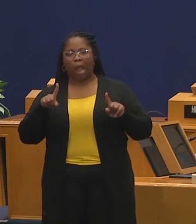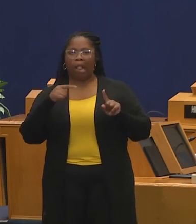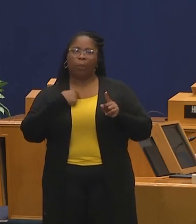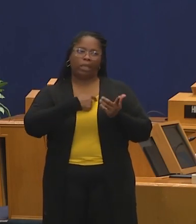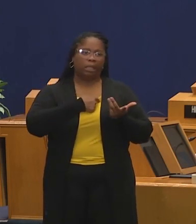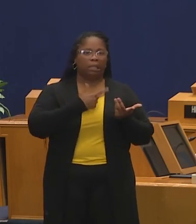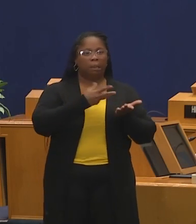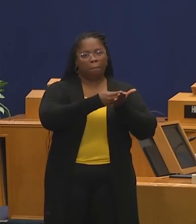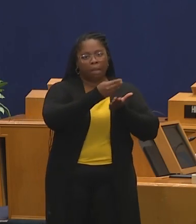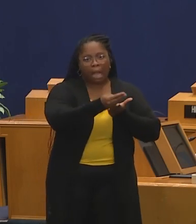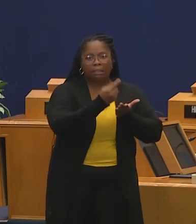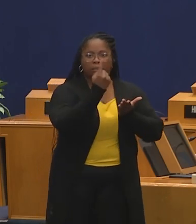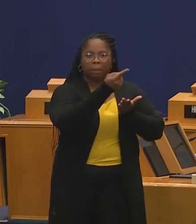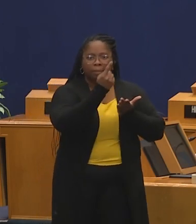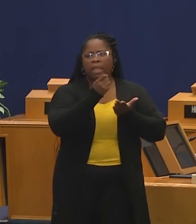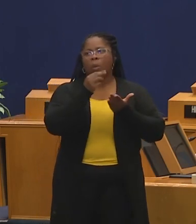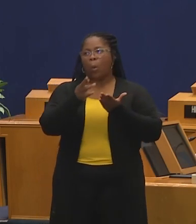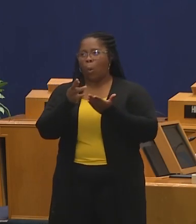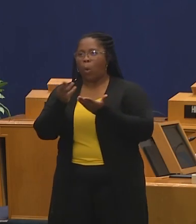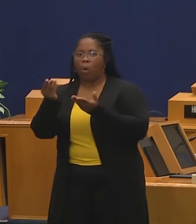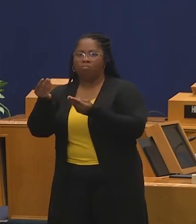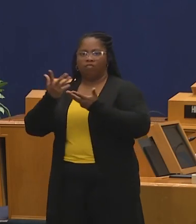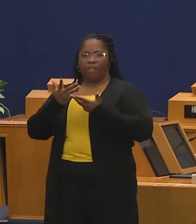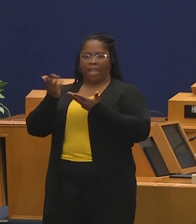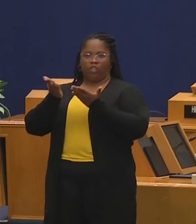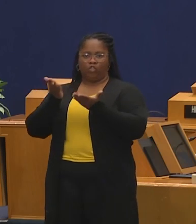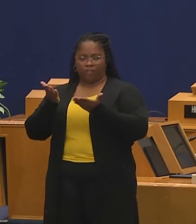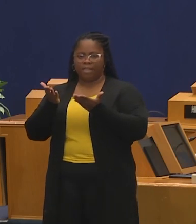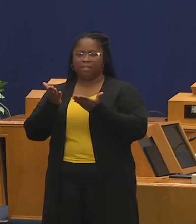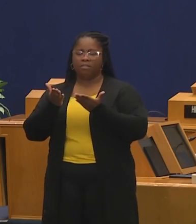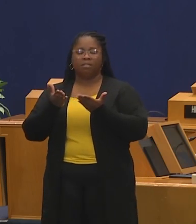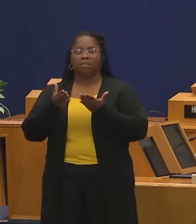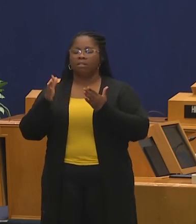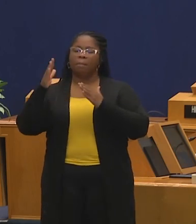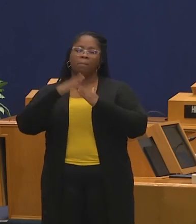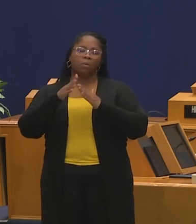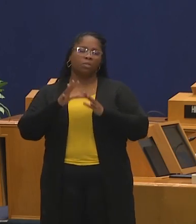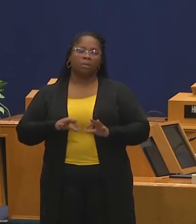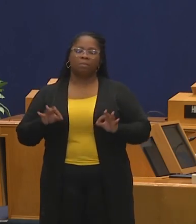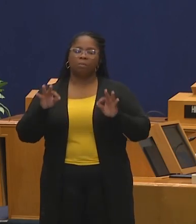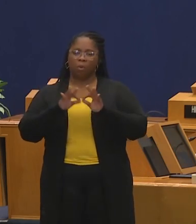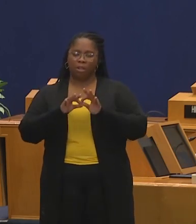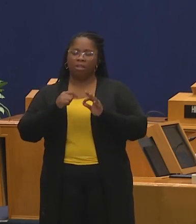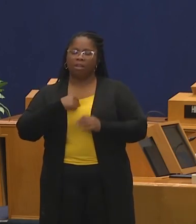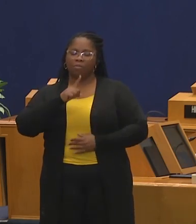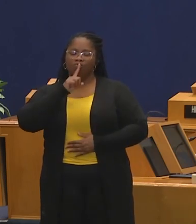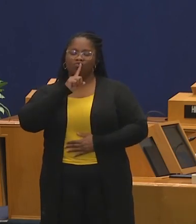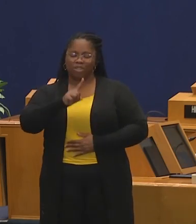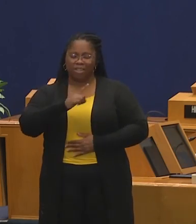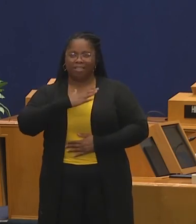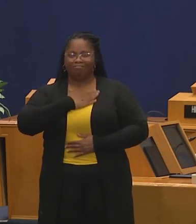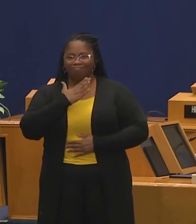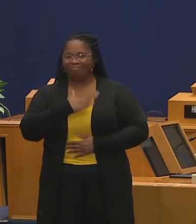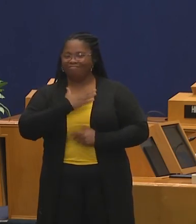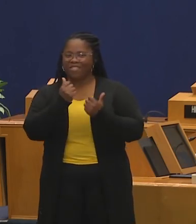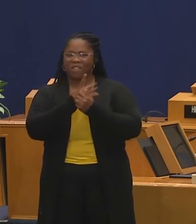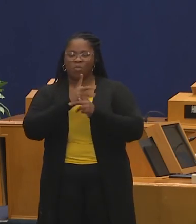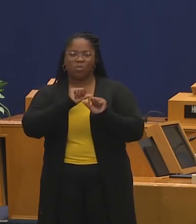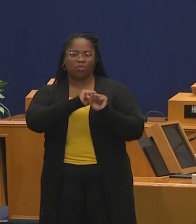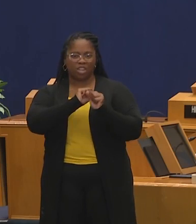purchase a service or have a service provided to us. Most importantly, I'm really glad that we're all joining together